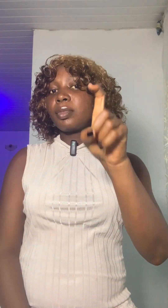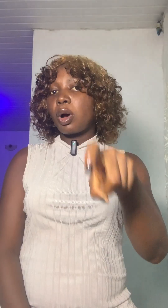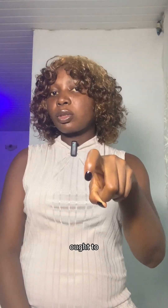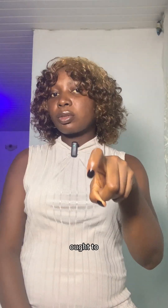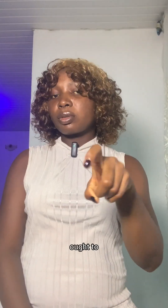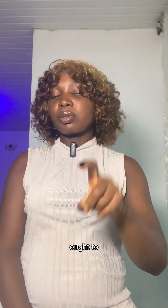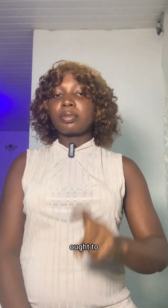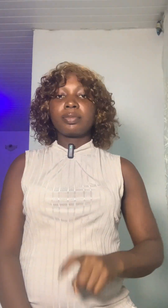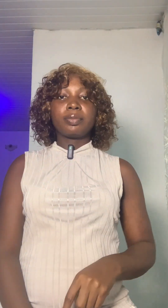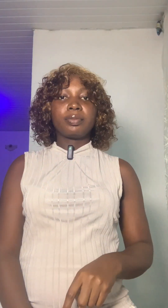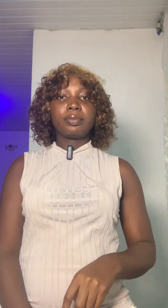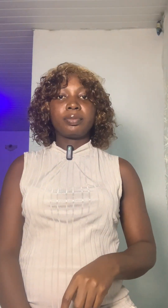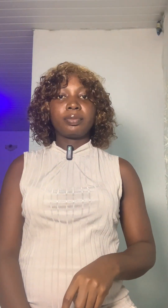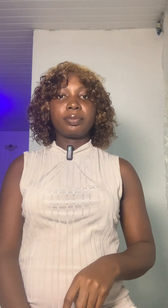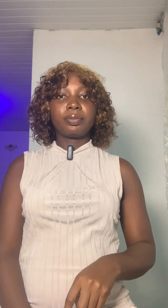ought to,